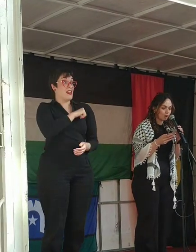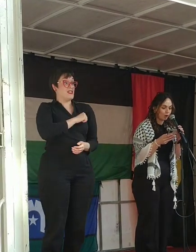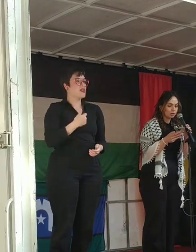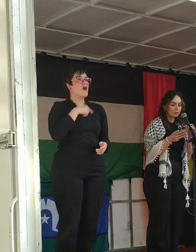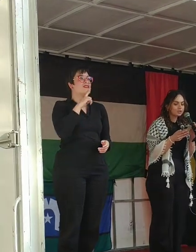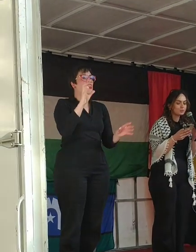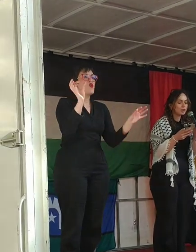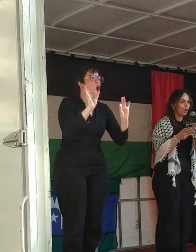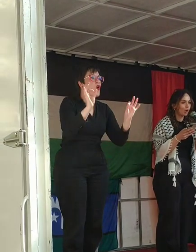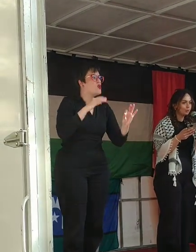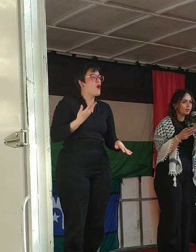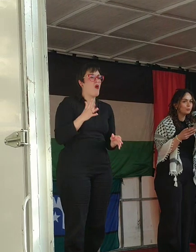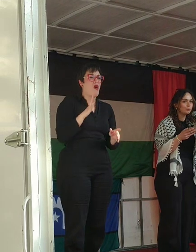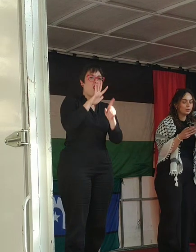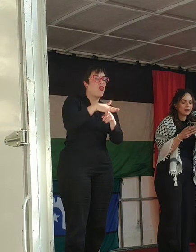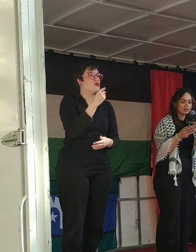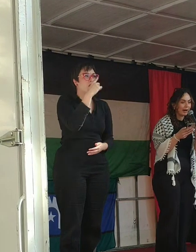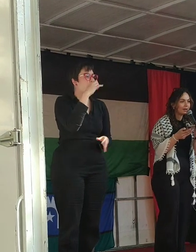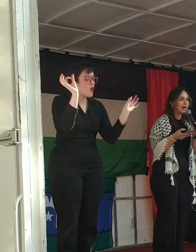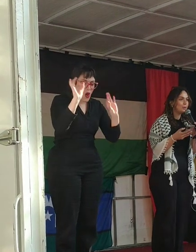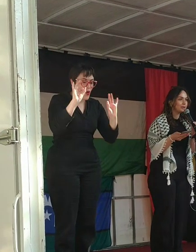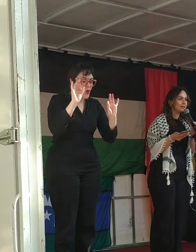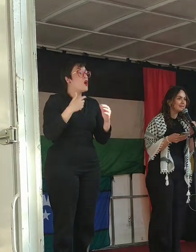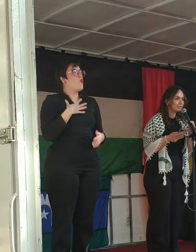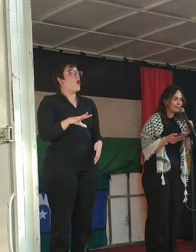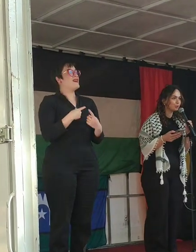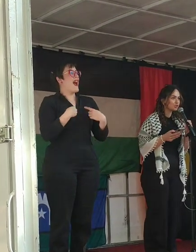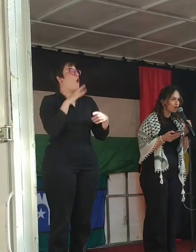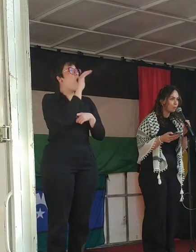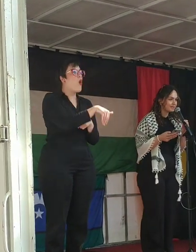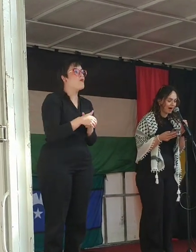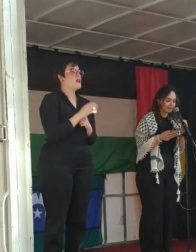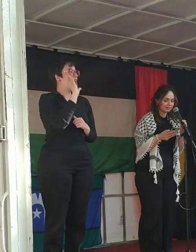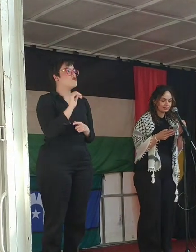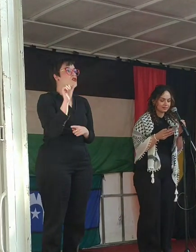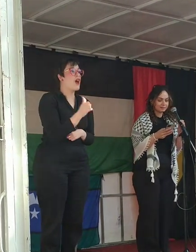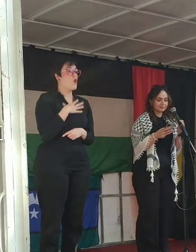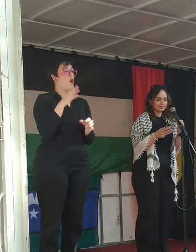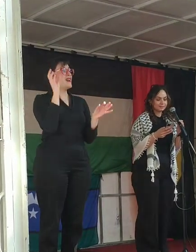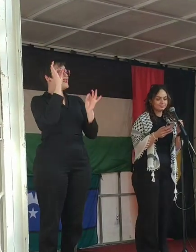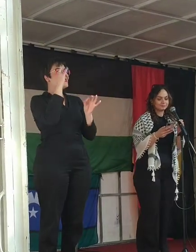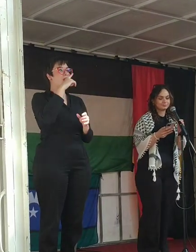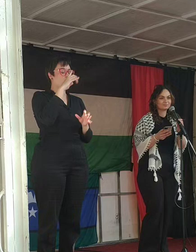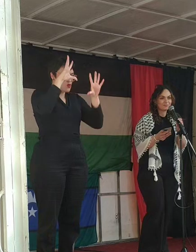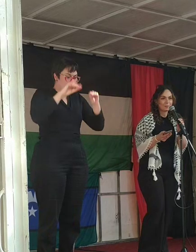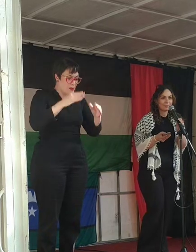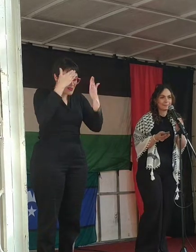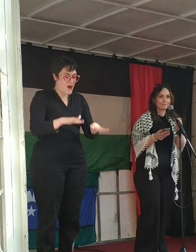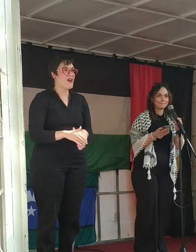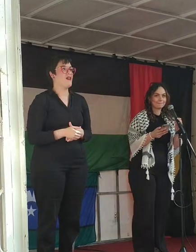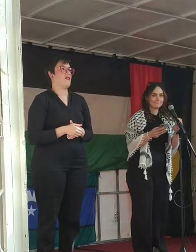not our goal. We just want a home, we want our country back, and we want innocent people to stop dying.